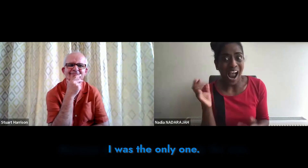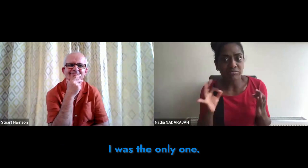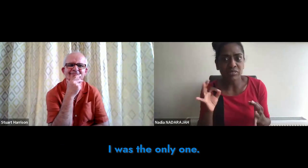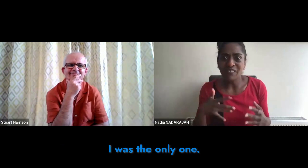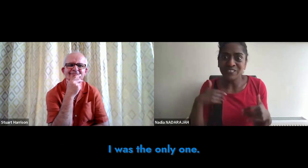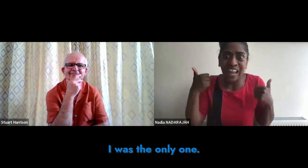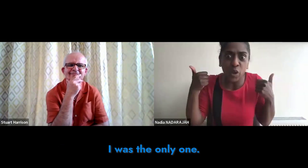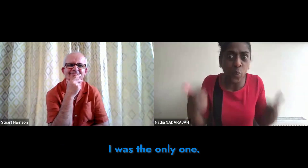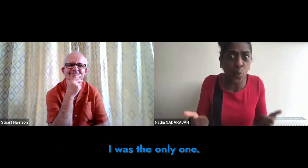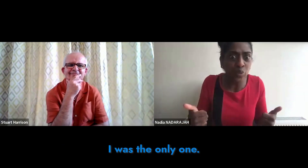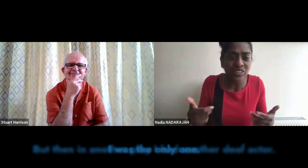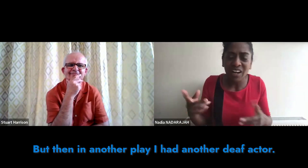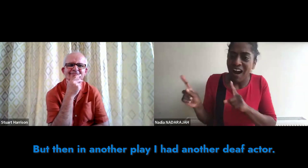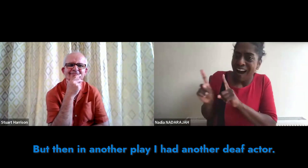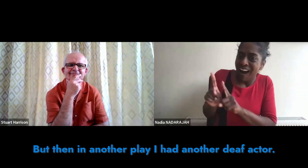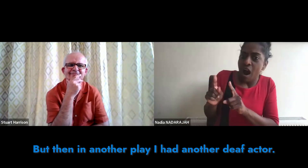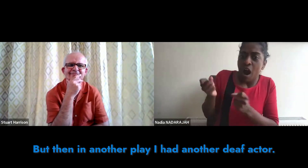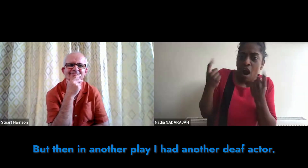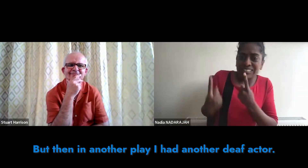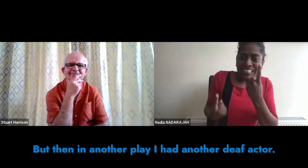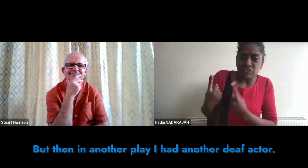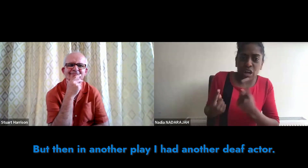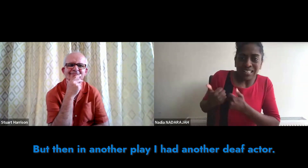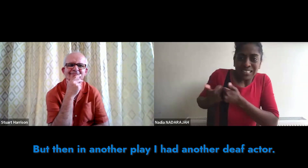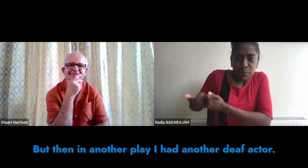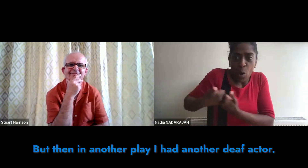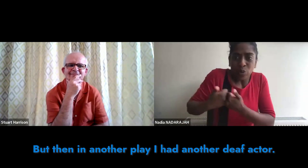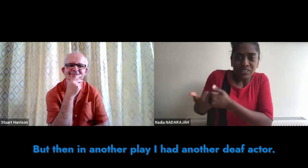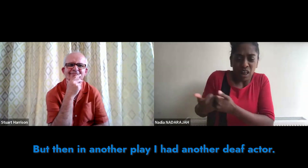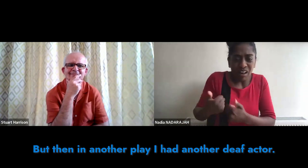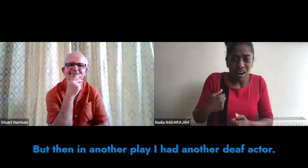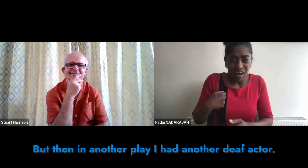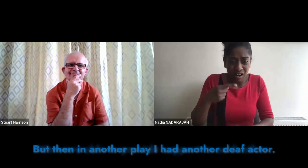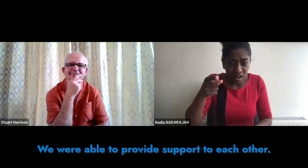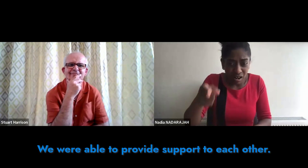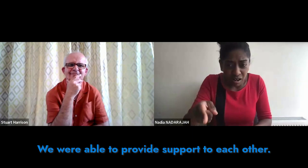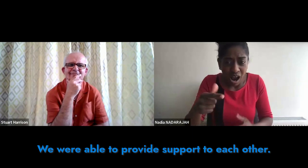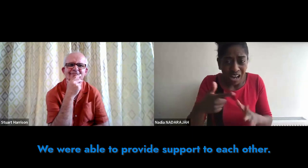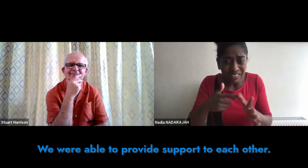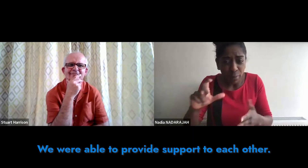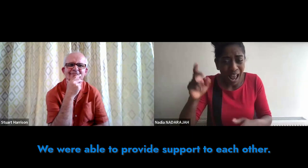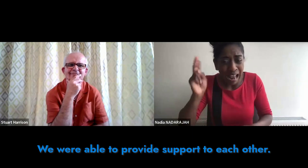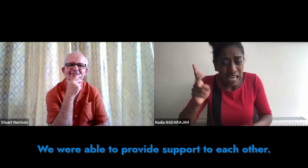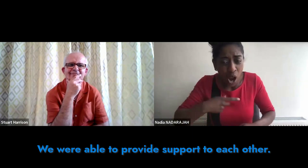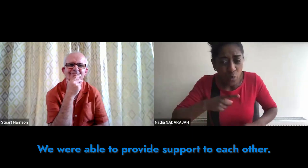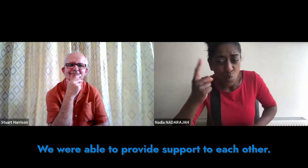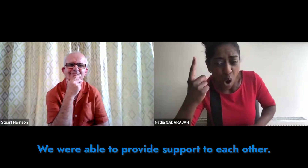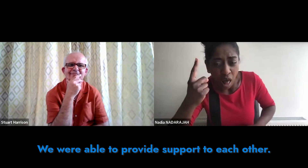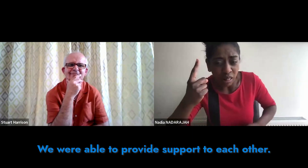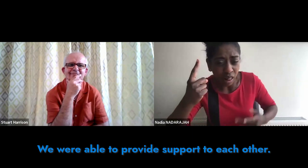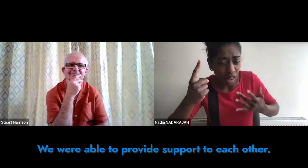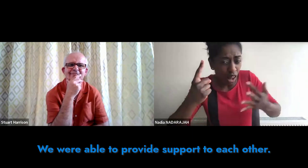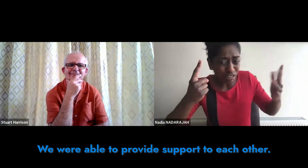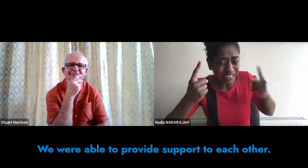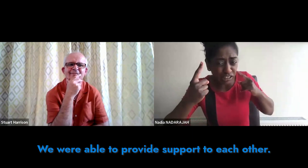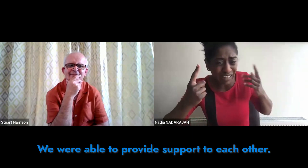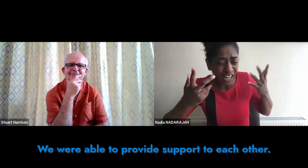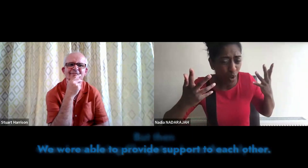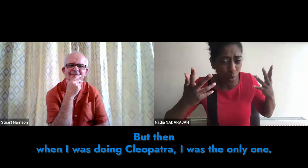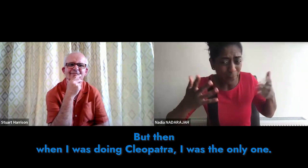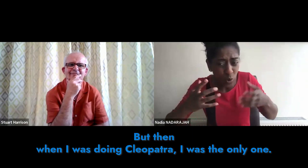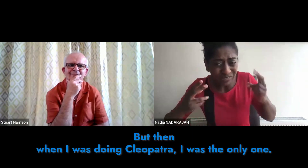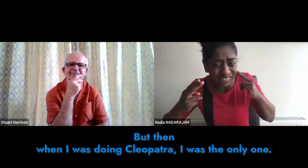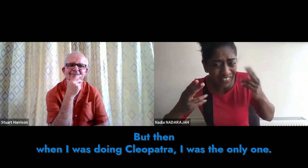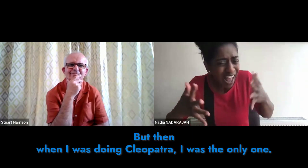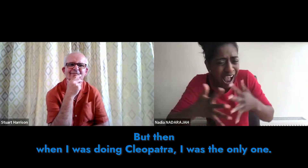one, I was the only one. But then in another play, I had another actor. We were able to provide support to each